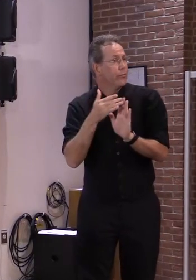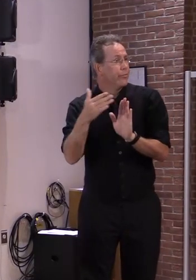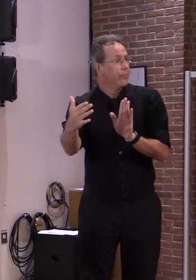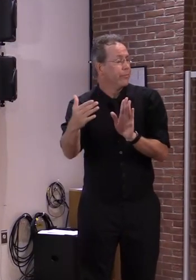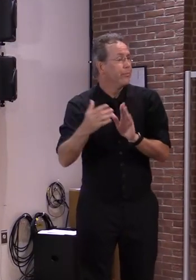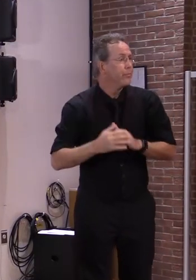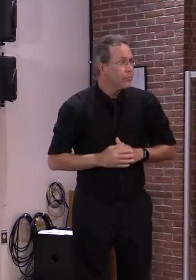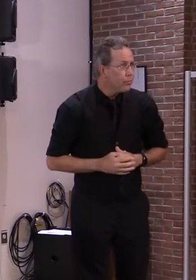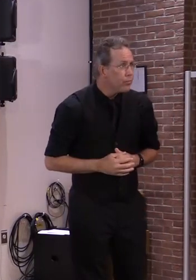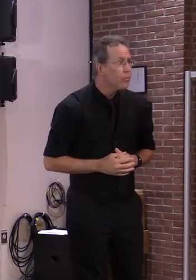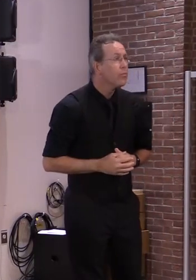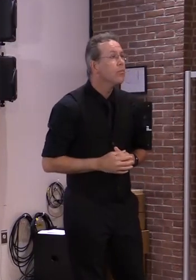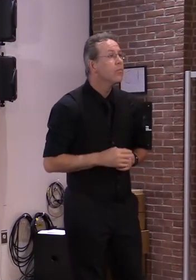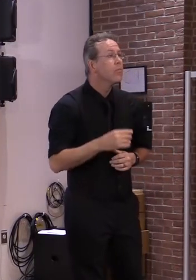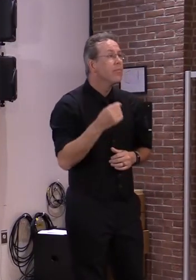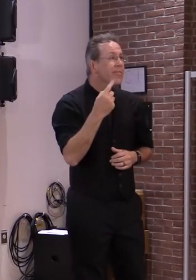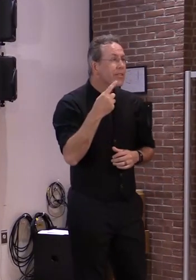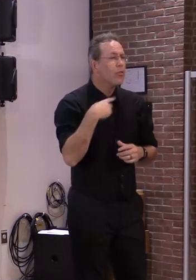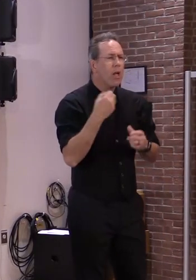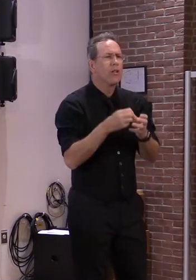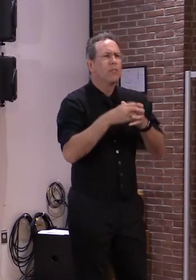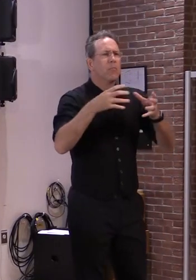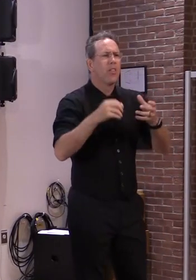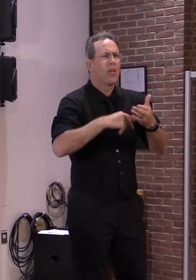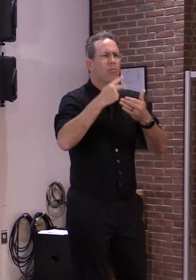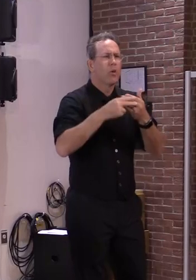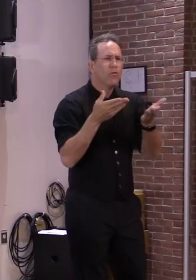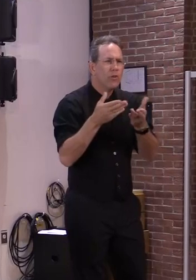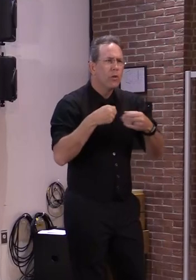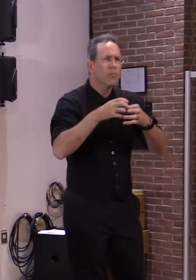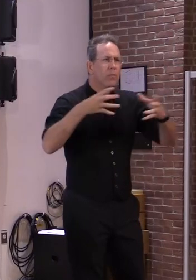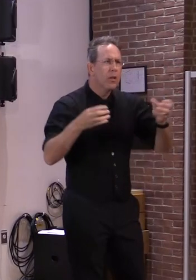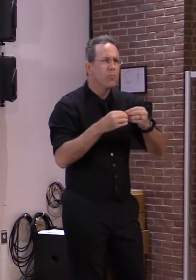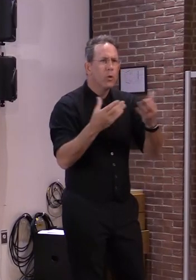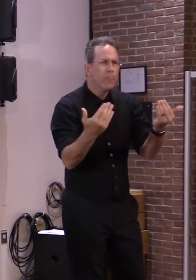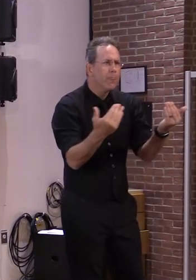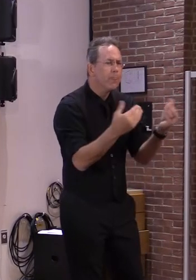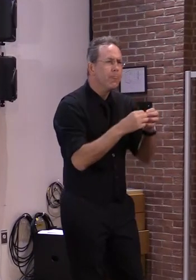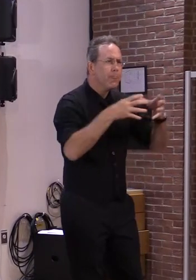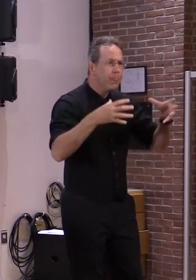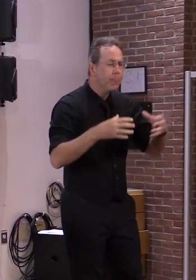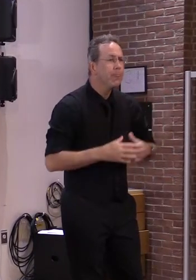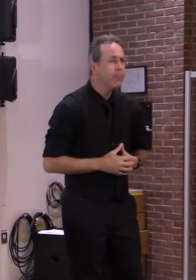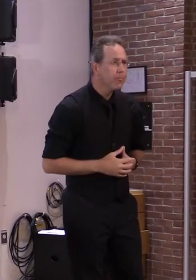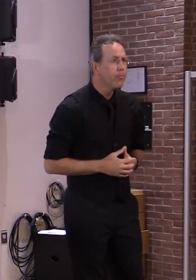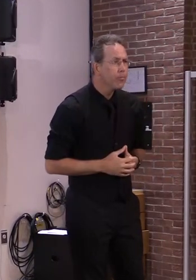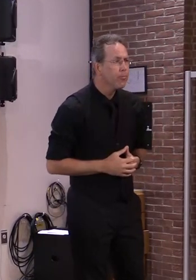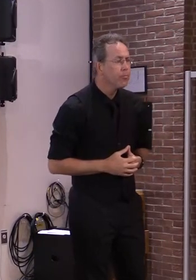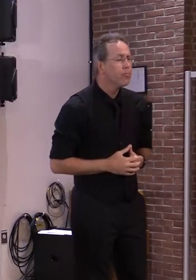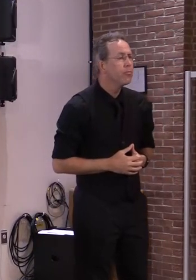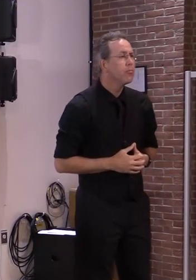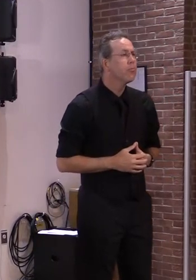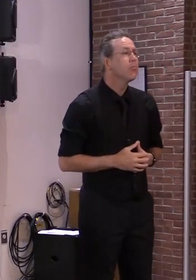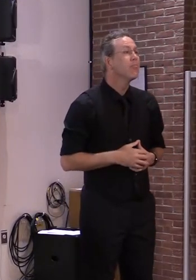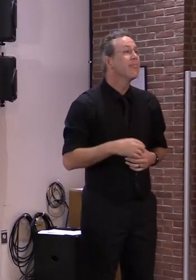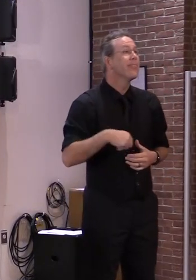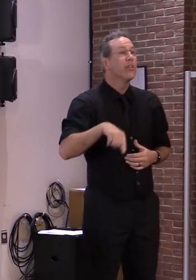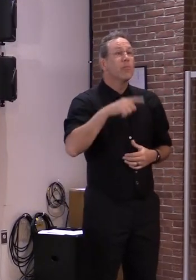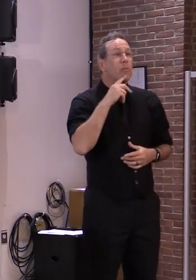state of Vermont did. The state of Vermont housed just about everybody that requested to be